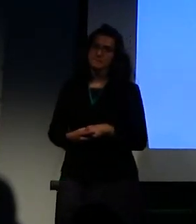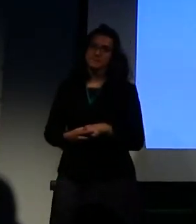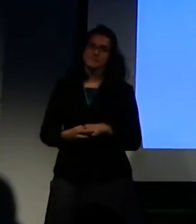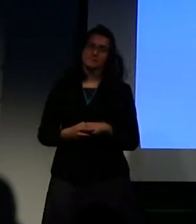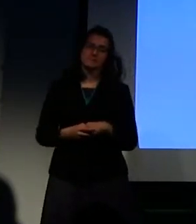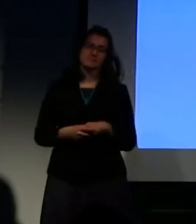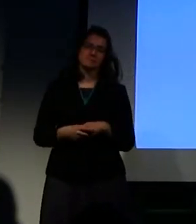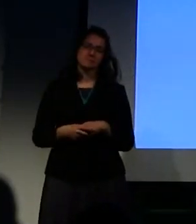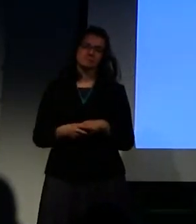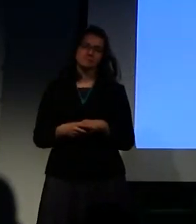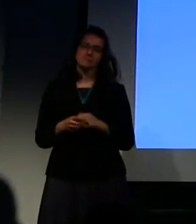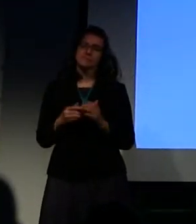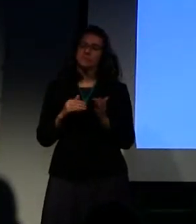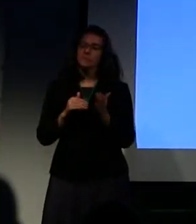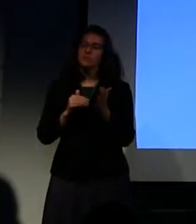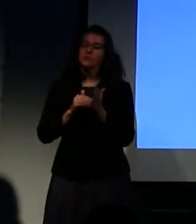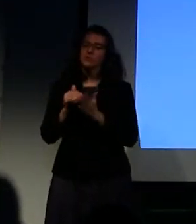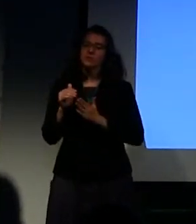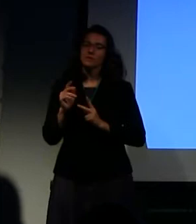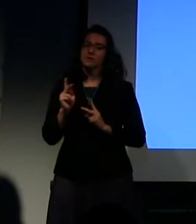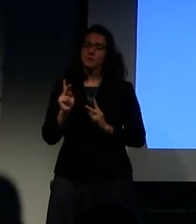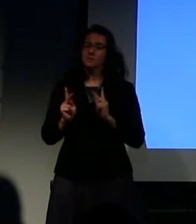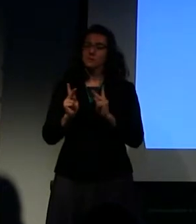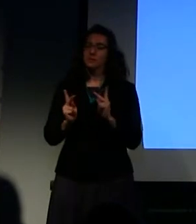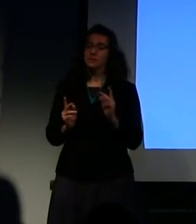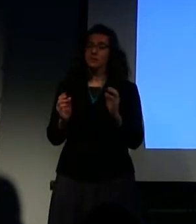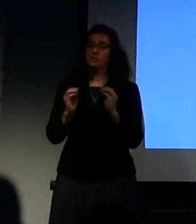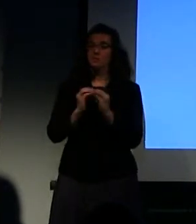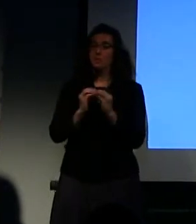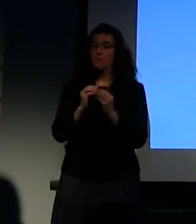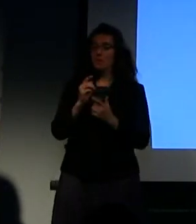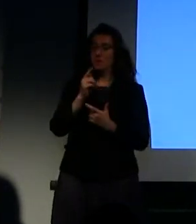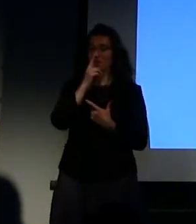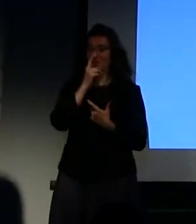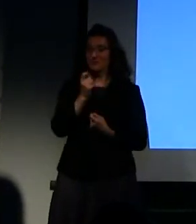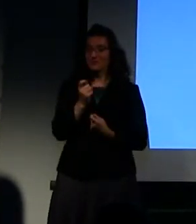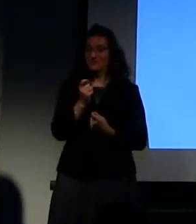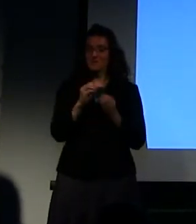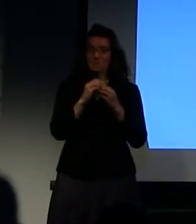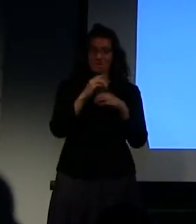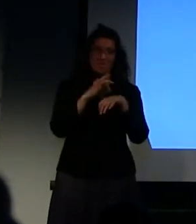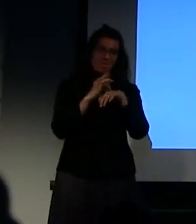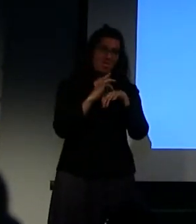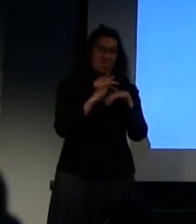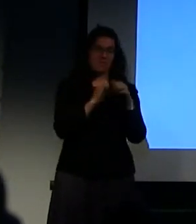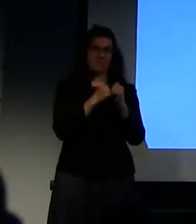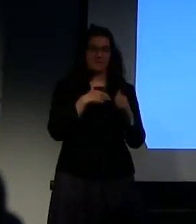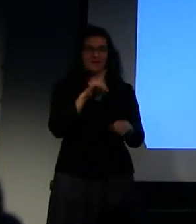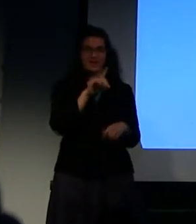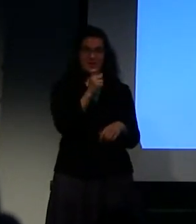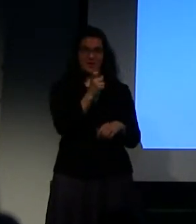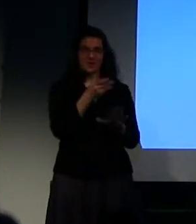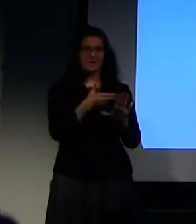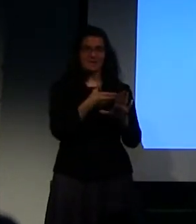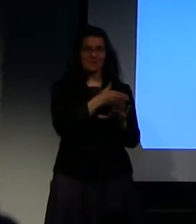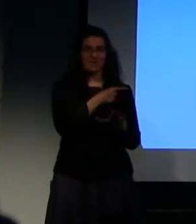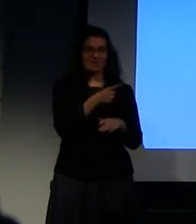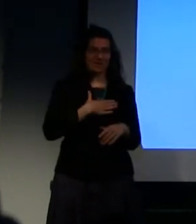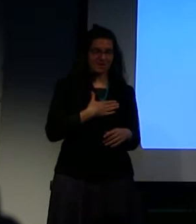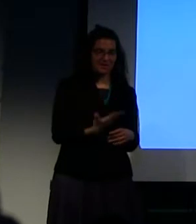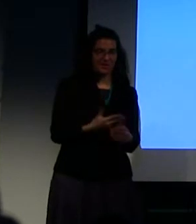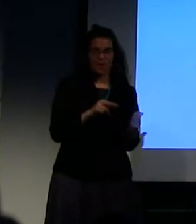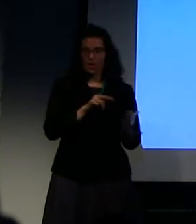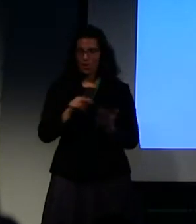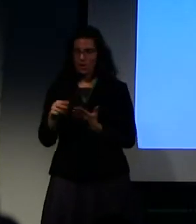people are more interested in what my diagnosis is before they look at my art. And when